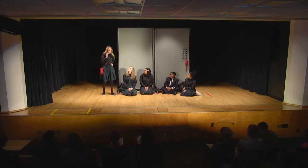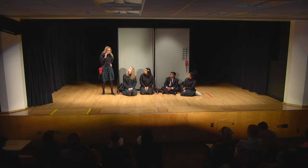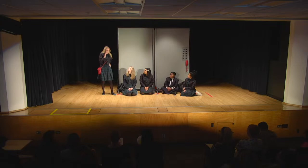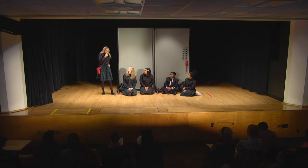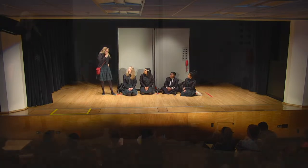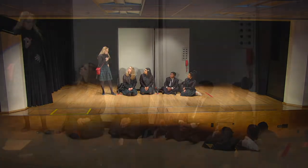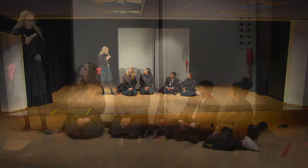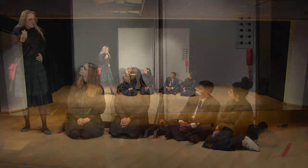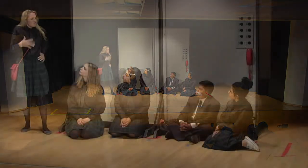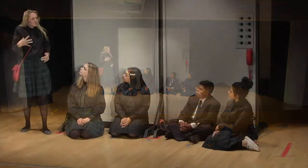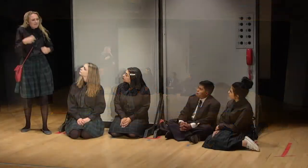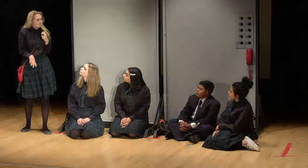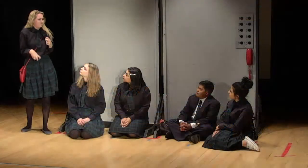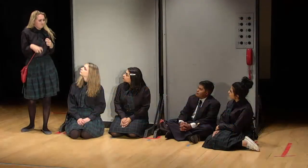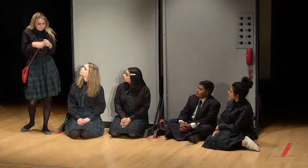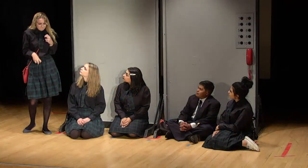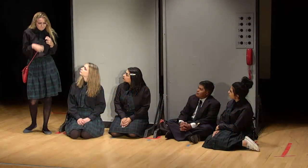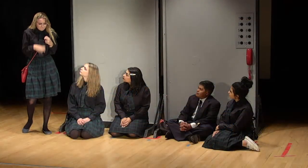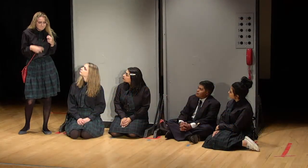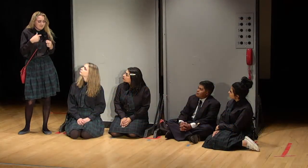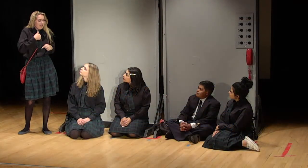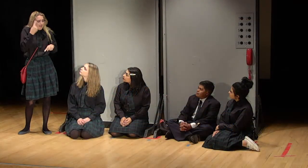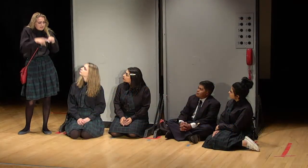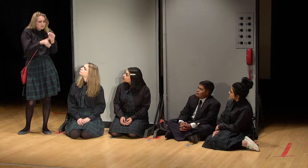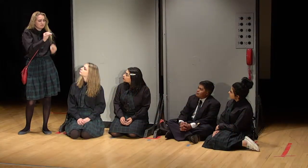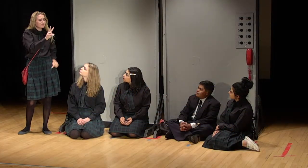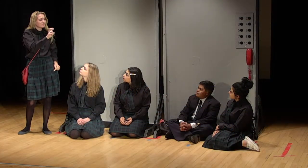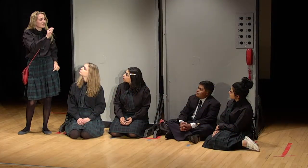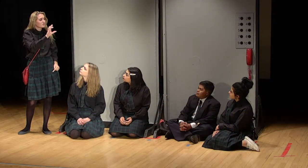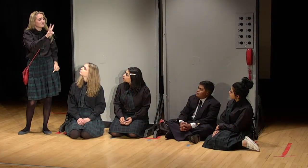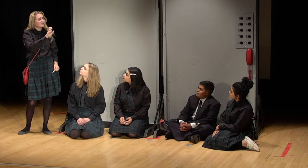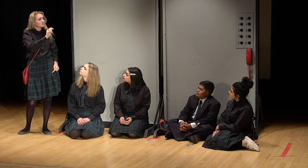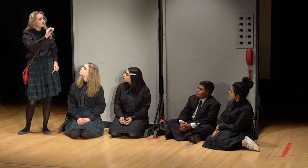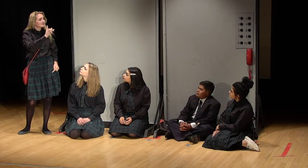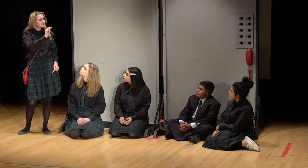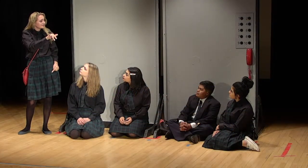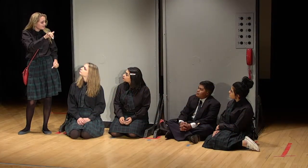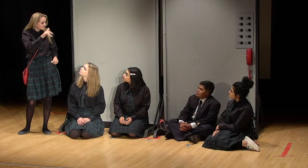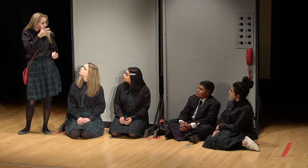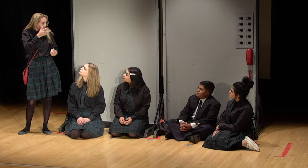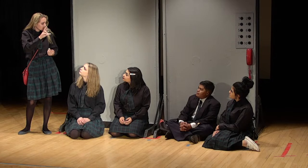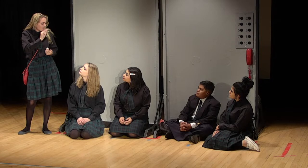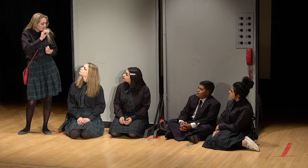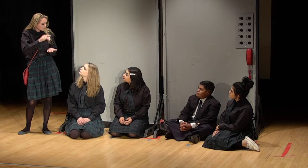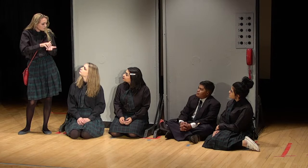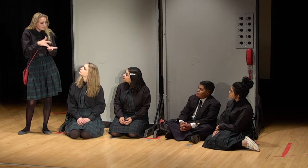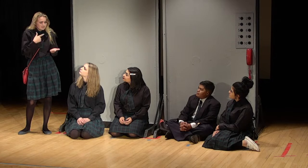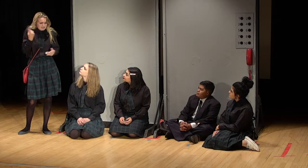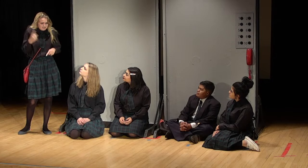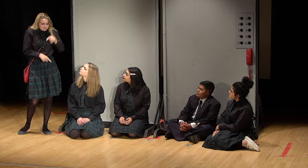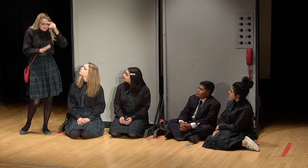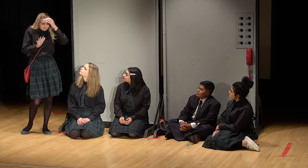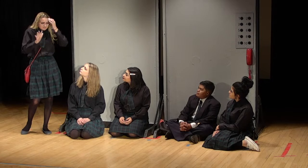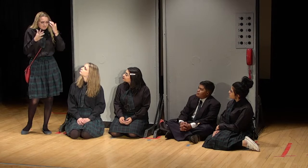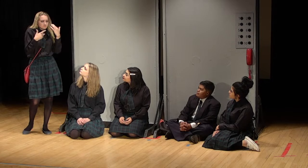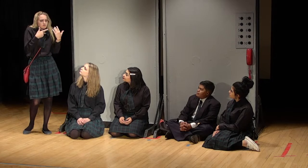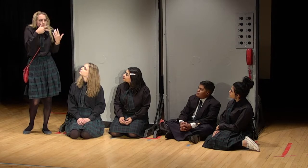is so boring. And if I hear one more time about calculating the rate of velocity, I will